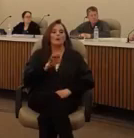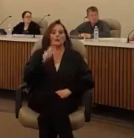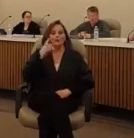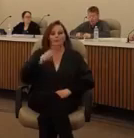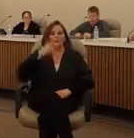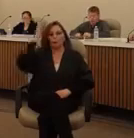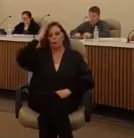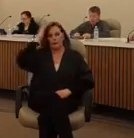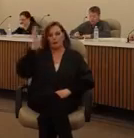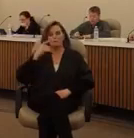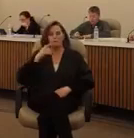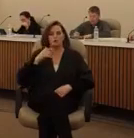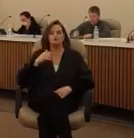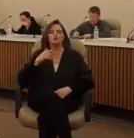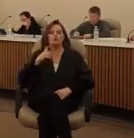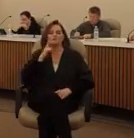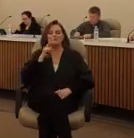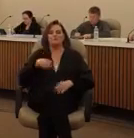well. Okay.